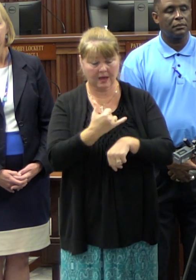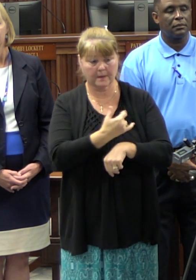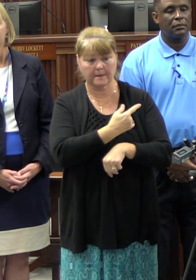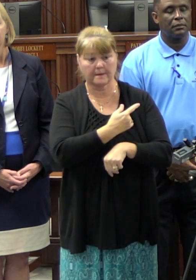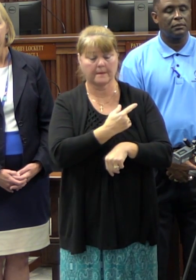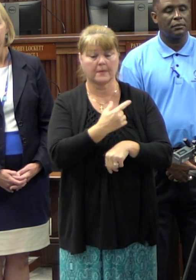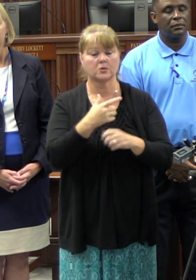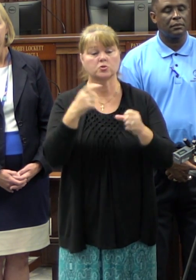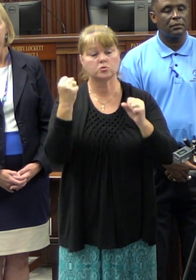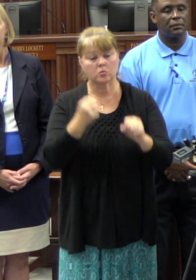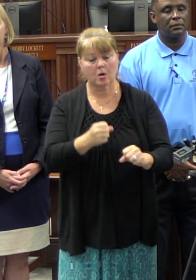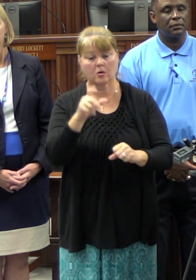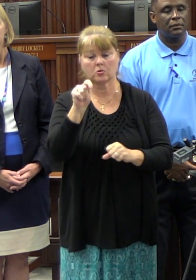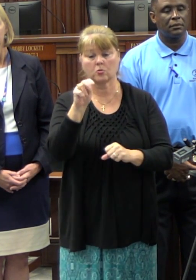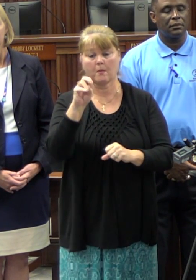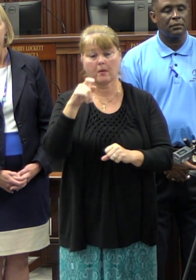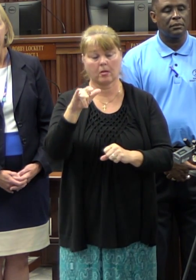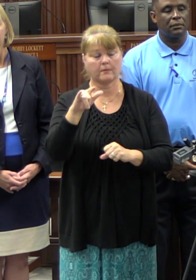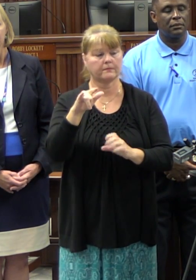is maybe some strong